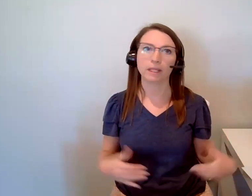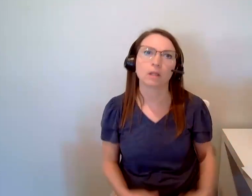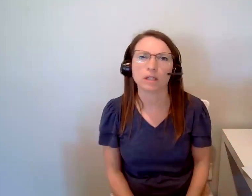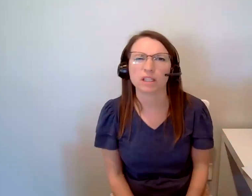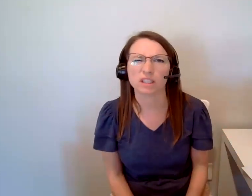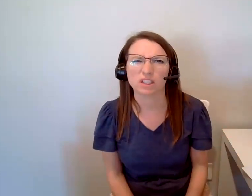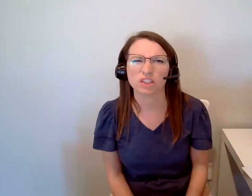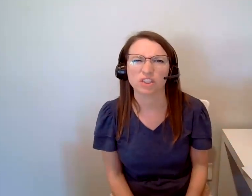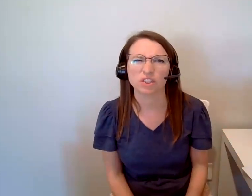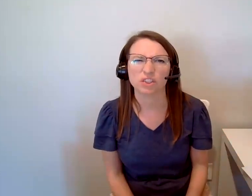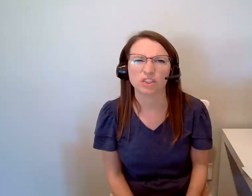oh,